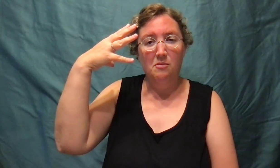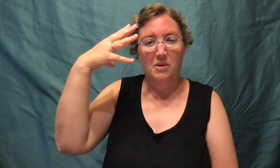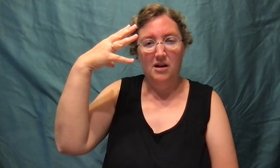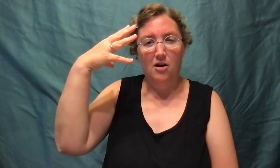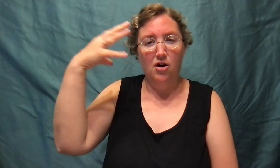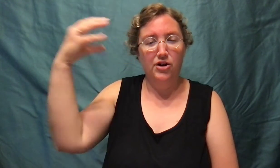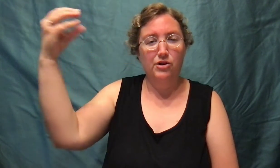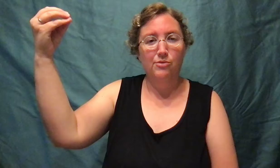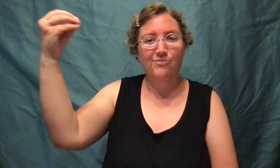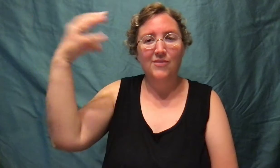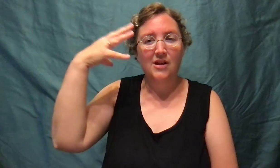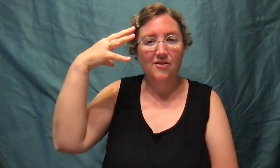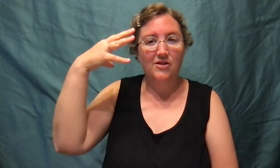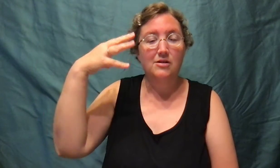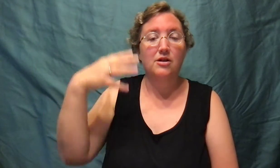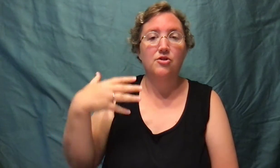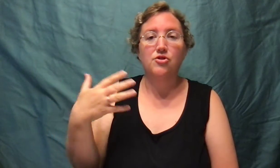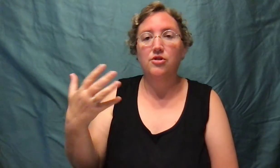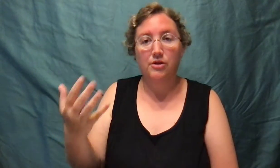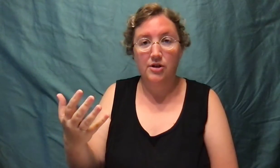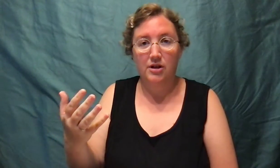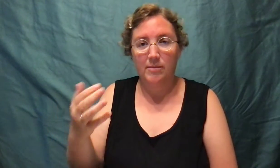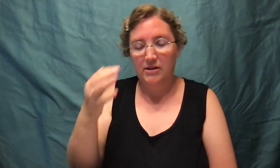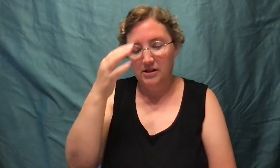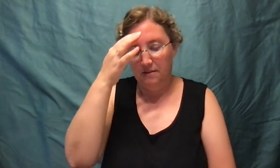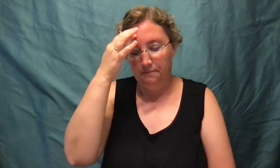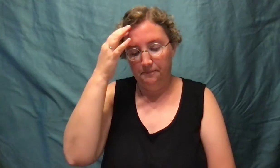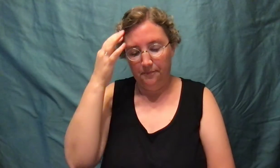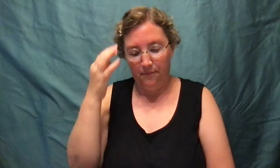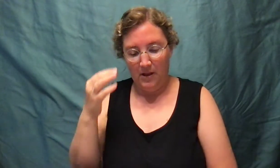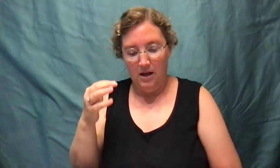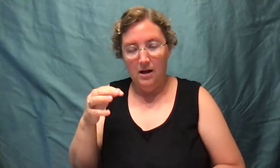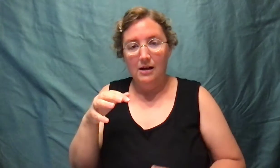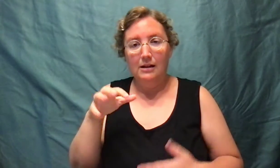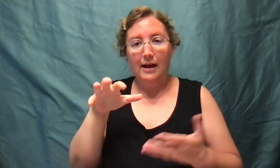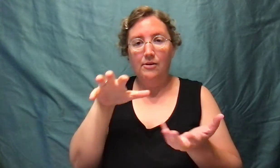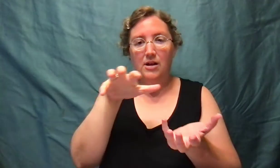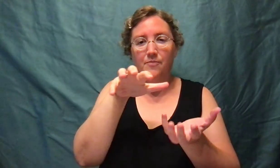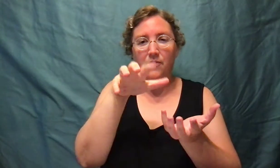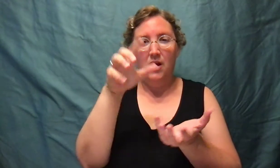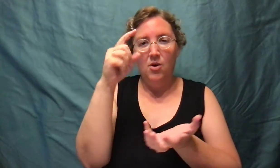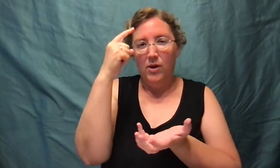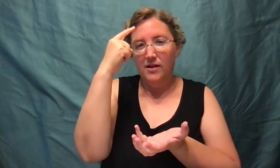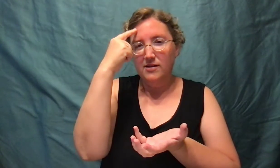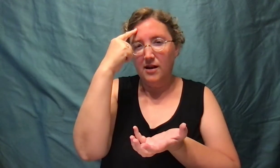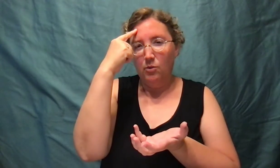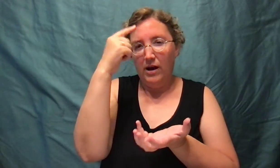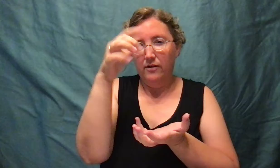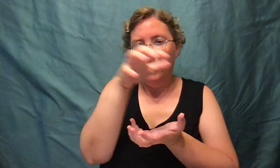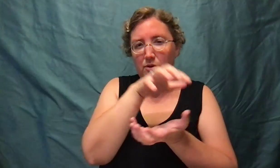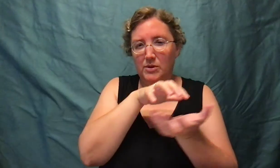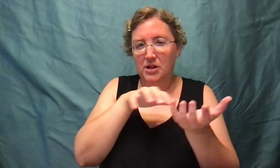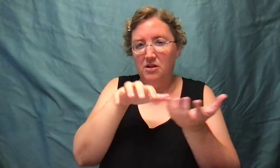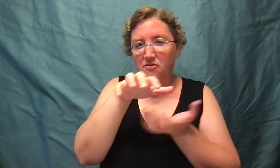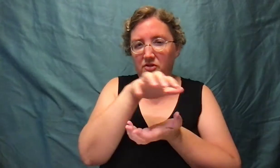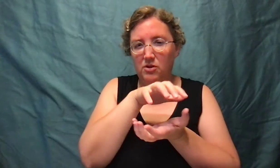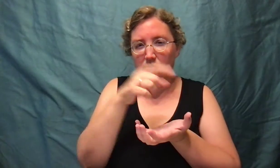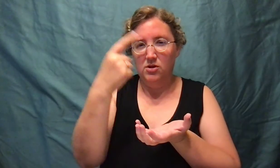be on you if it's understood that you're talking about the sun. Cloudy. We had the sign a while ago that was confused.